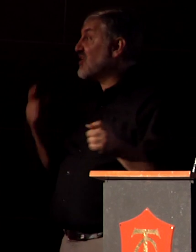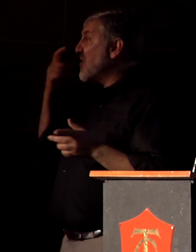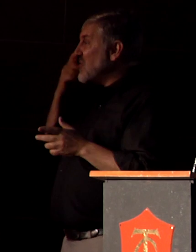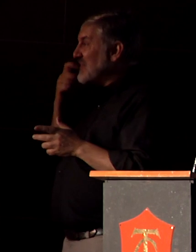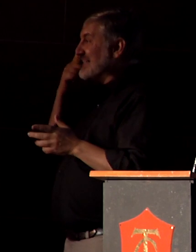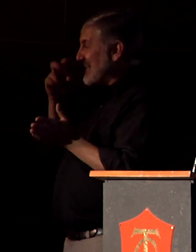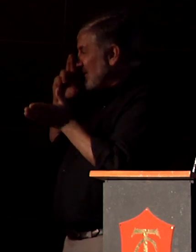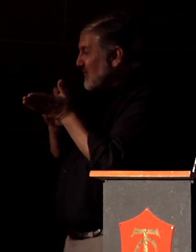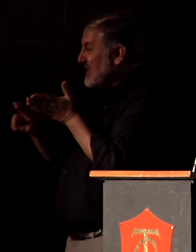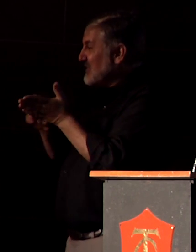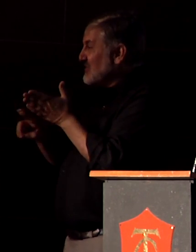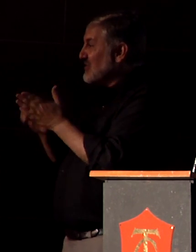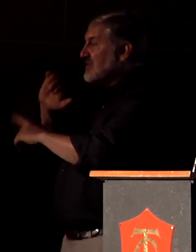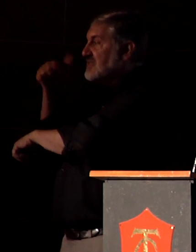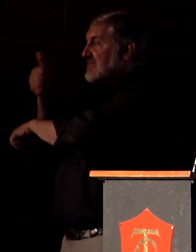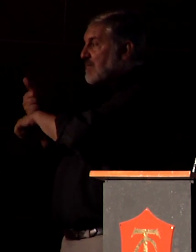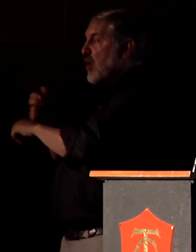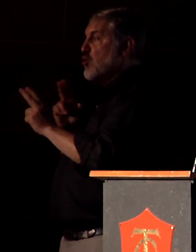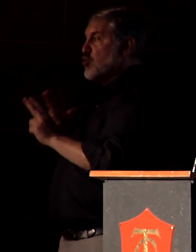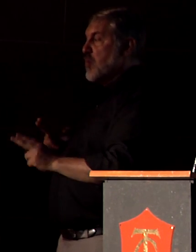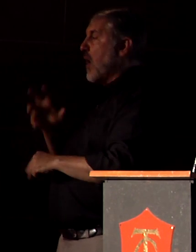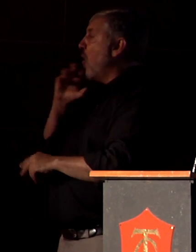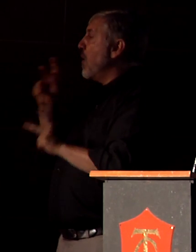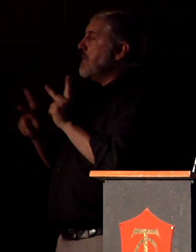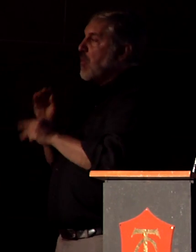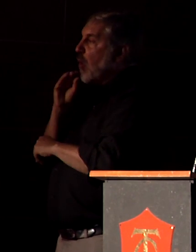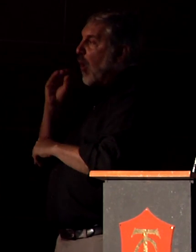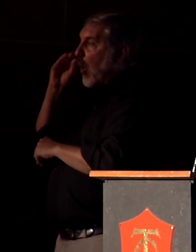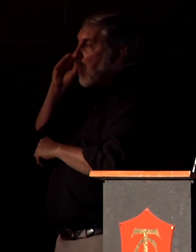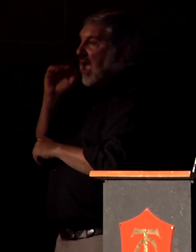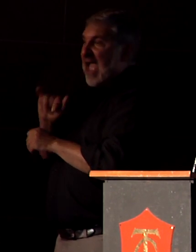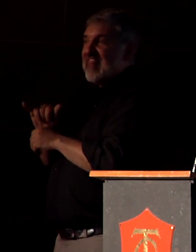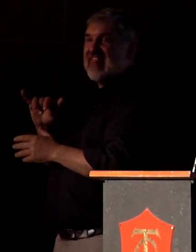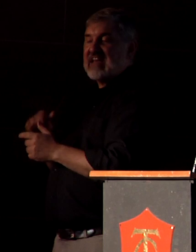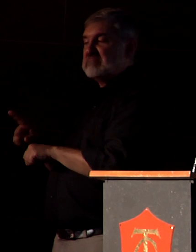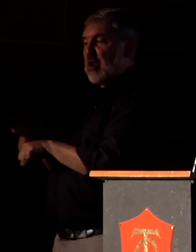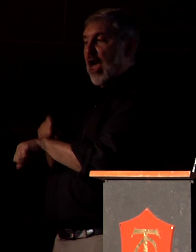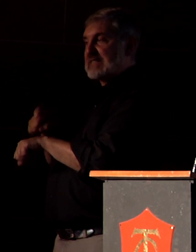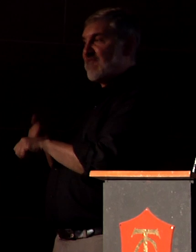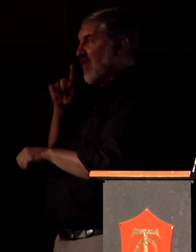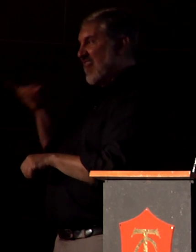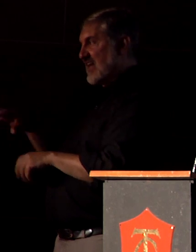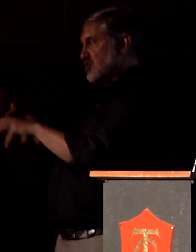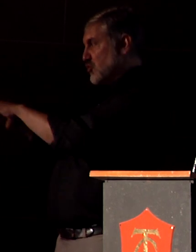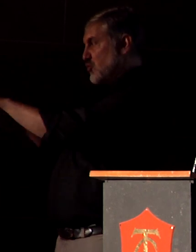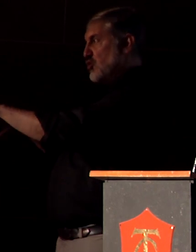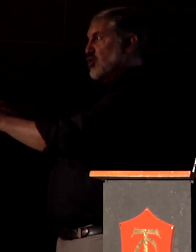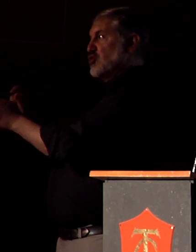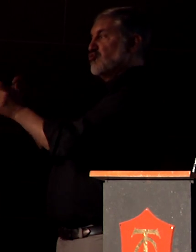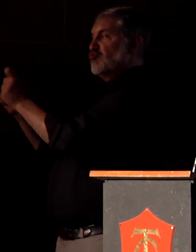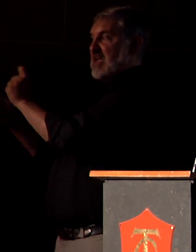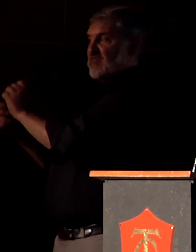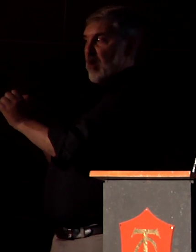recent creation by humans, and this hasn't lent to a lot of time for this to really transform